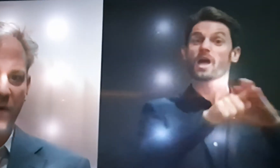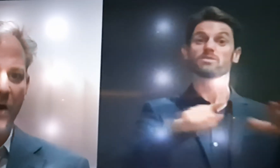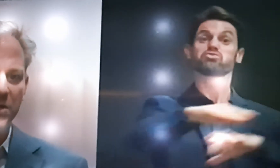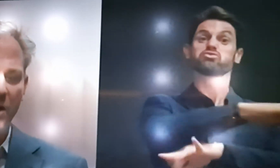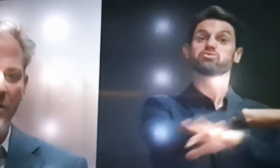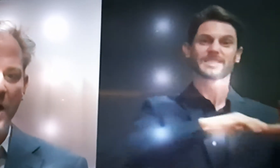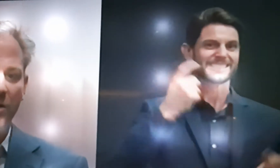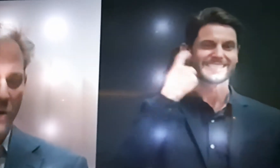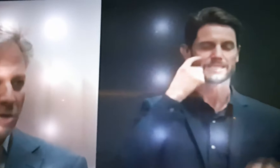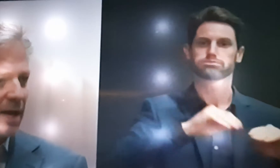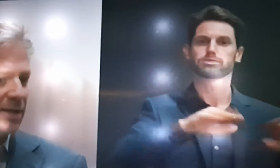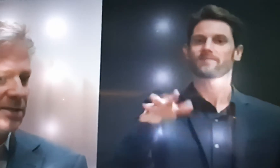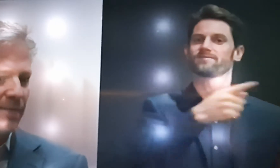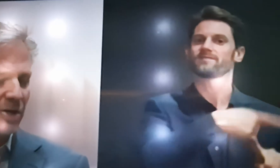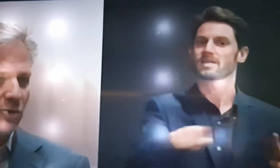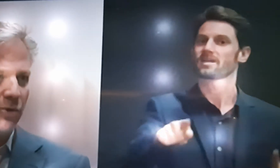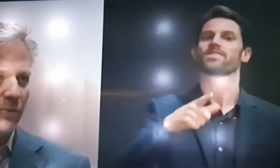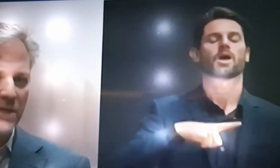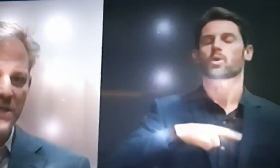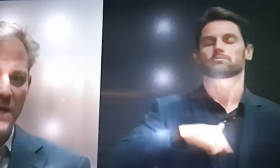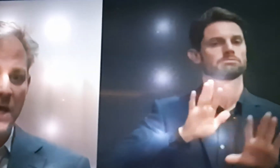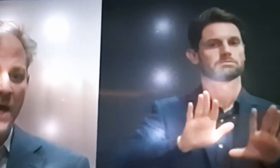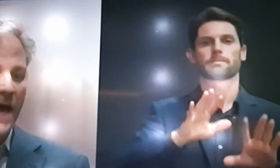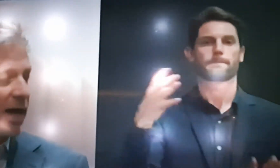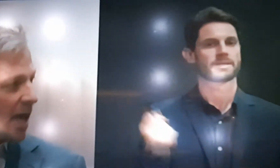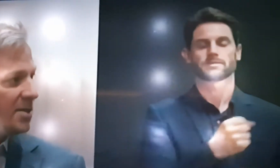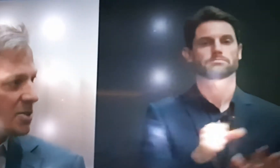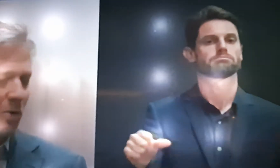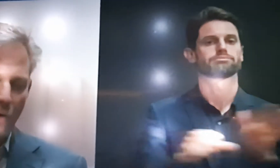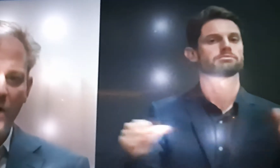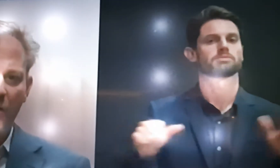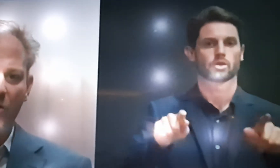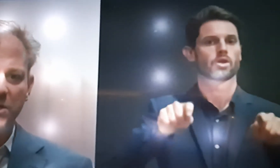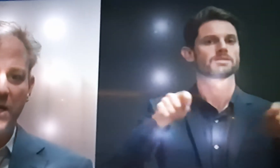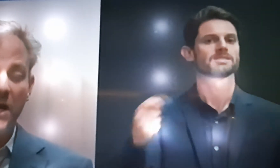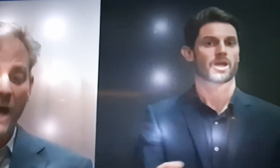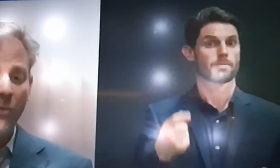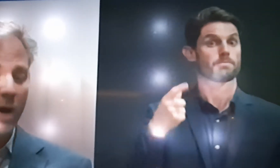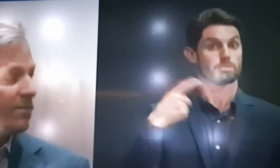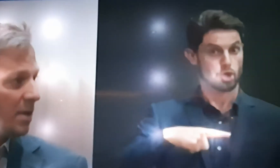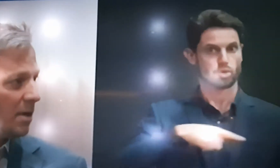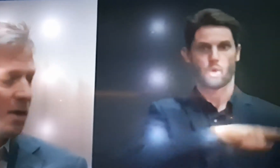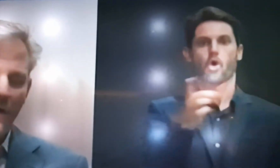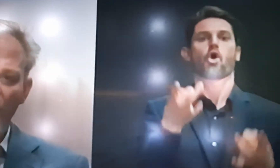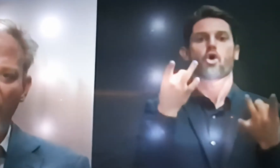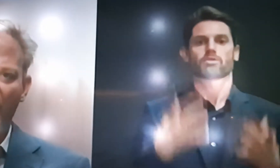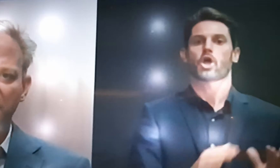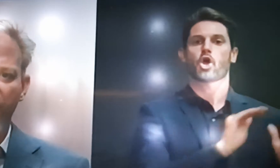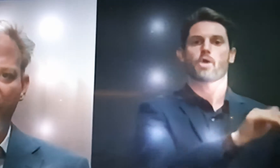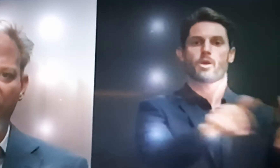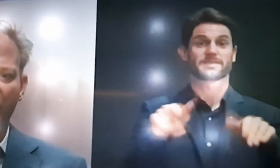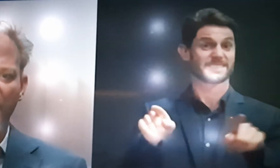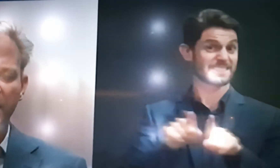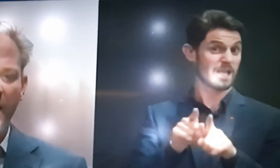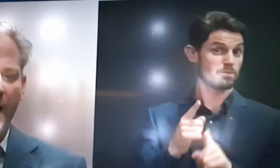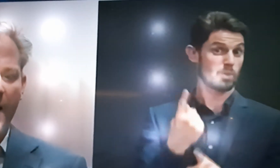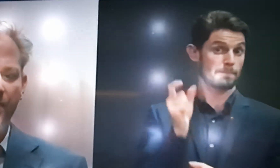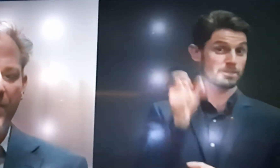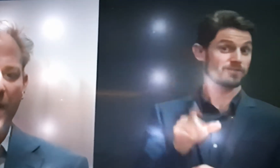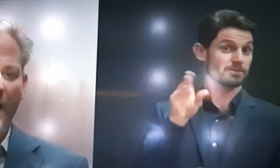of this virus. So the lockdown is to make sure that we see cases who are already quarantining, like one of the new cases from